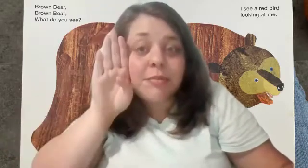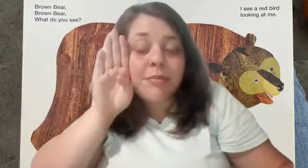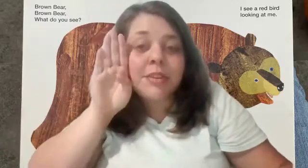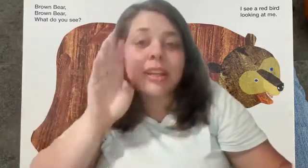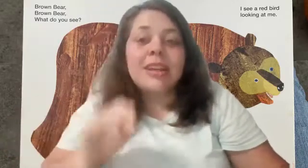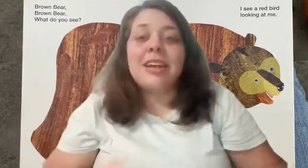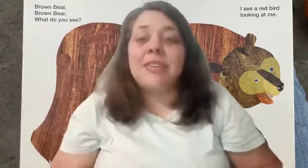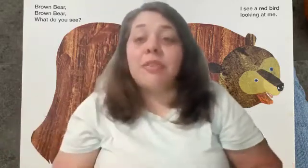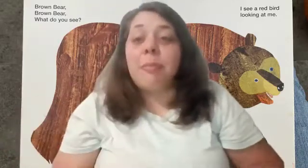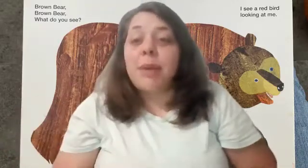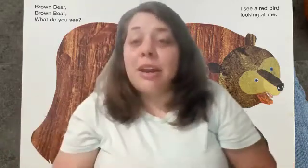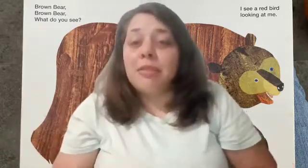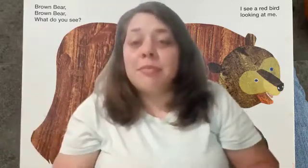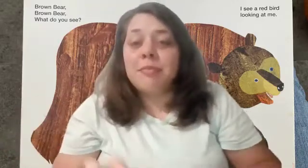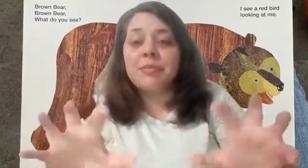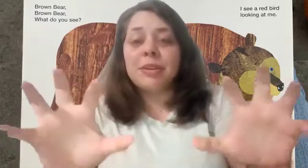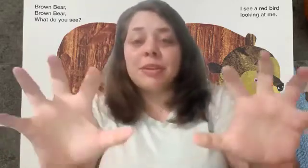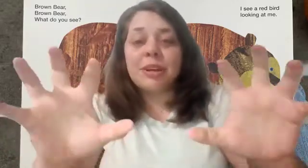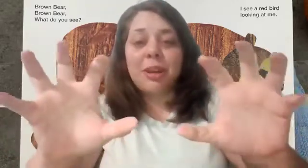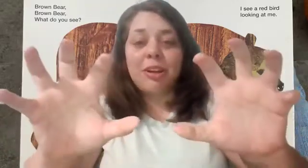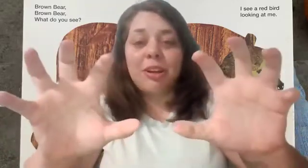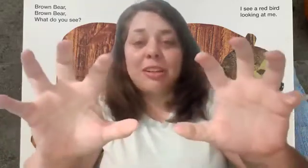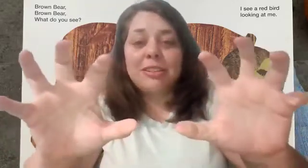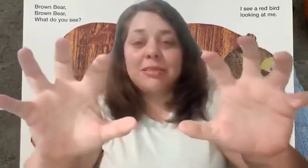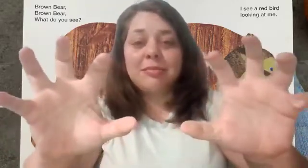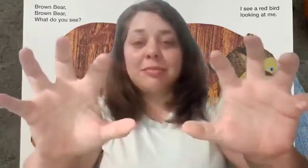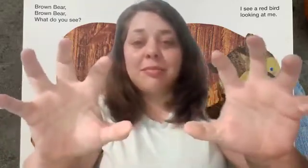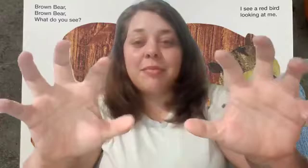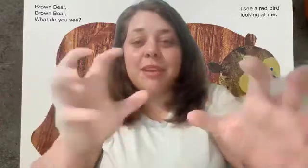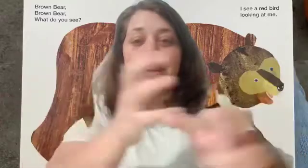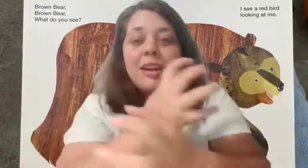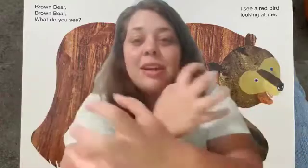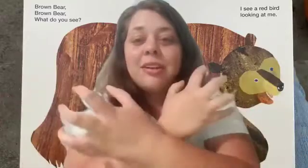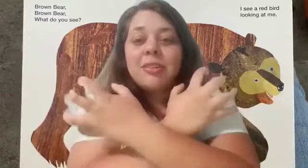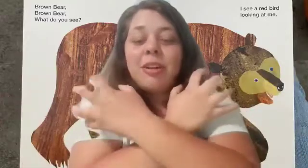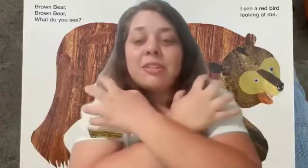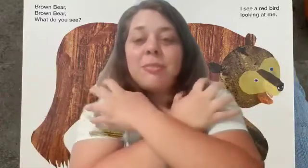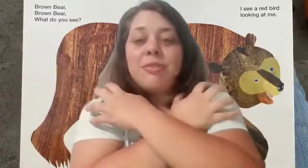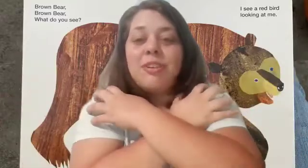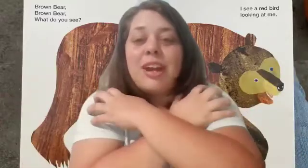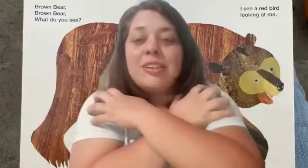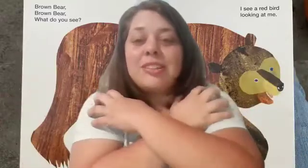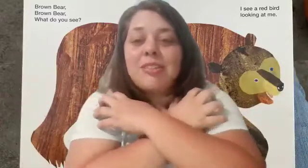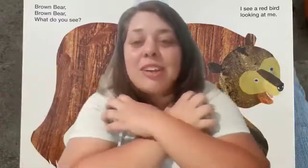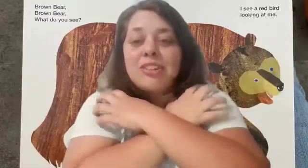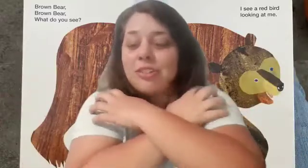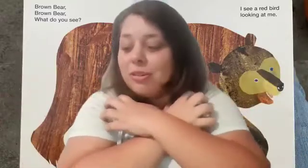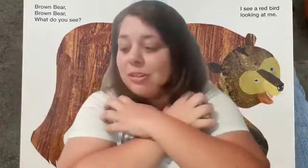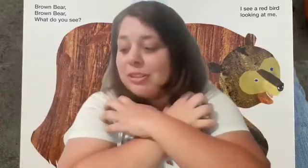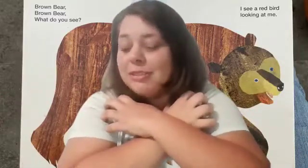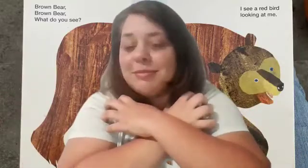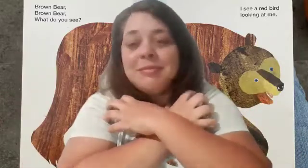brown. And for bear, I'm going to make our claws, cross them over, and scratch